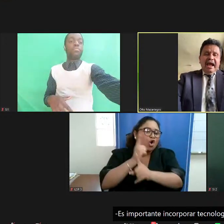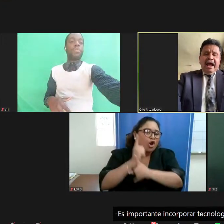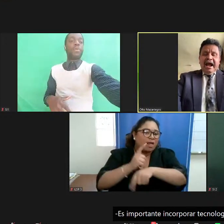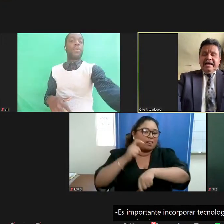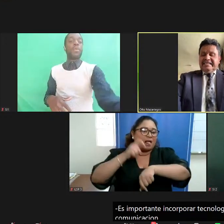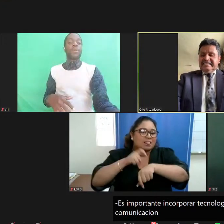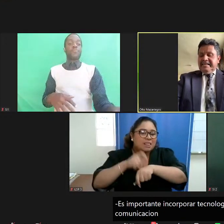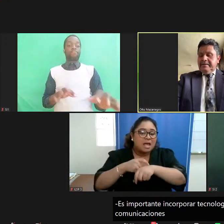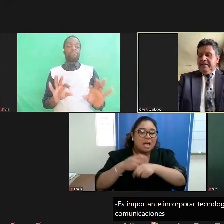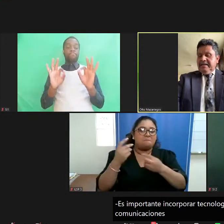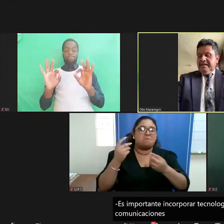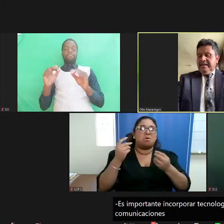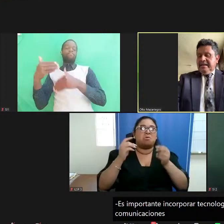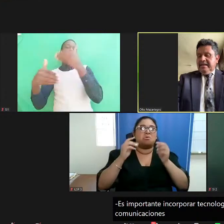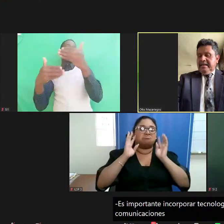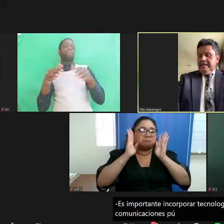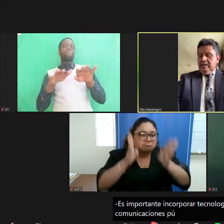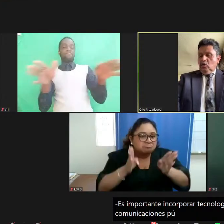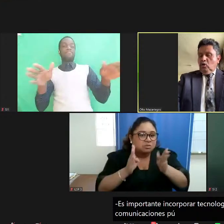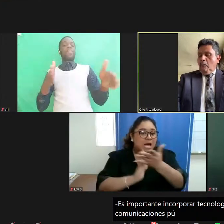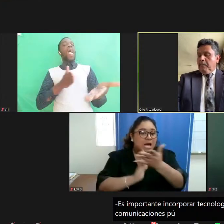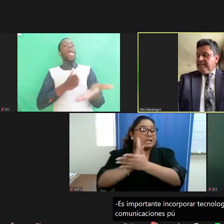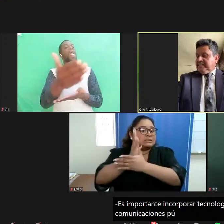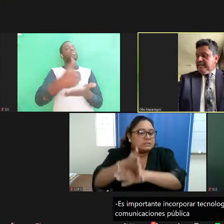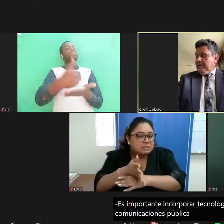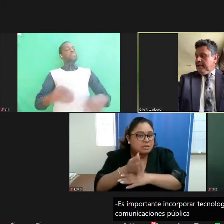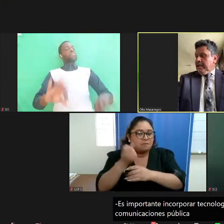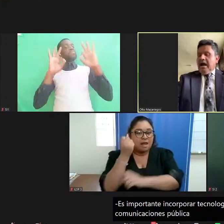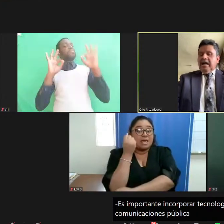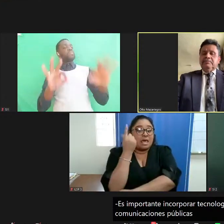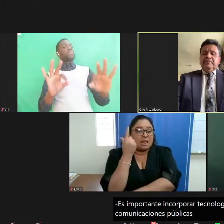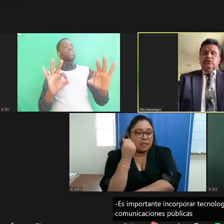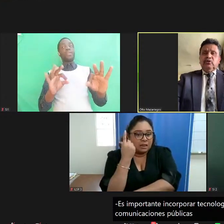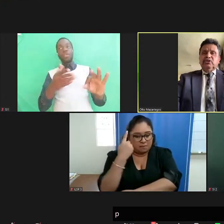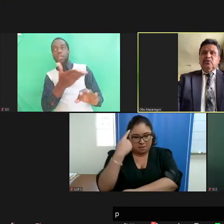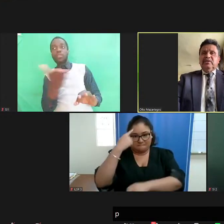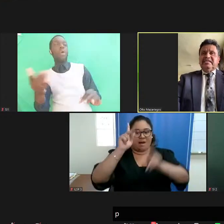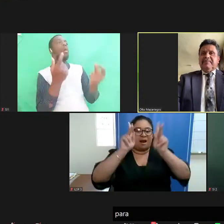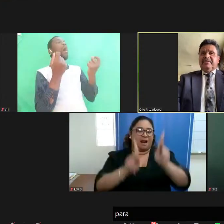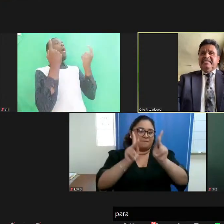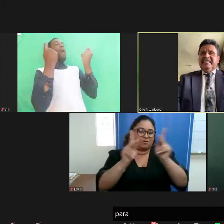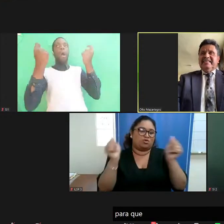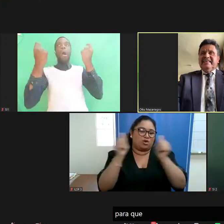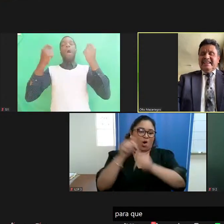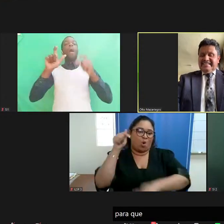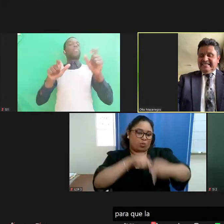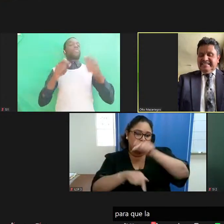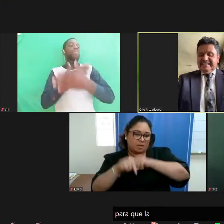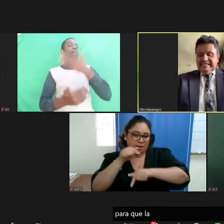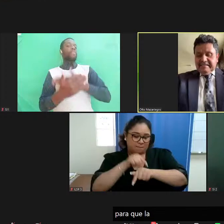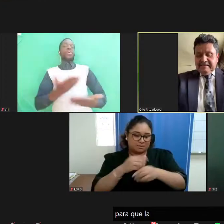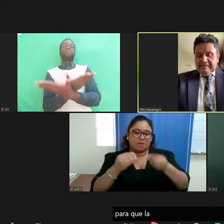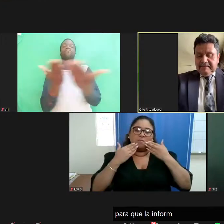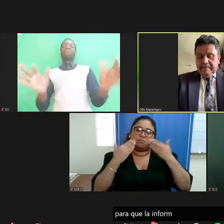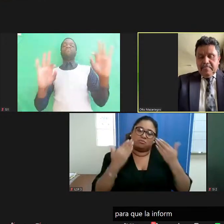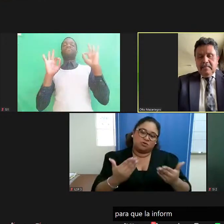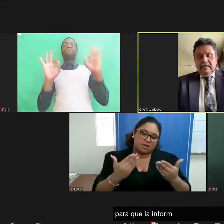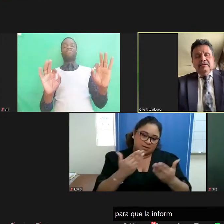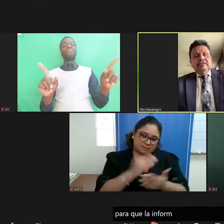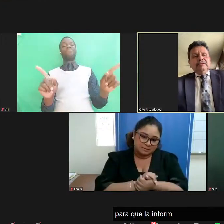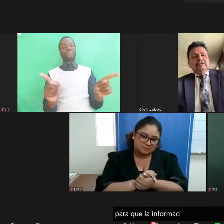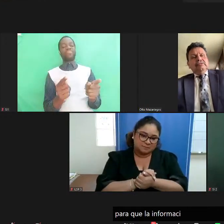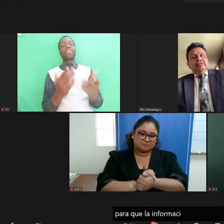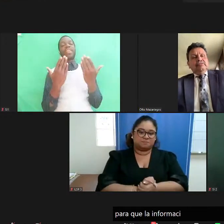to arrive time that timely way accessible way and will be understandable for